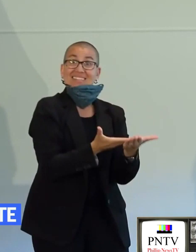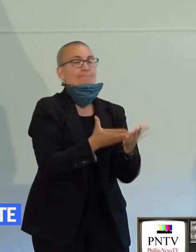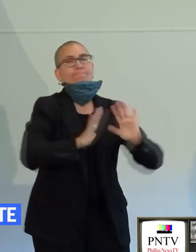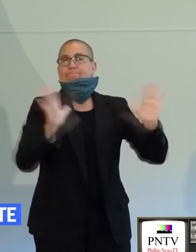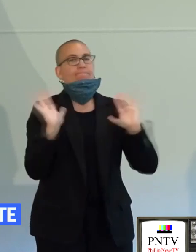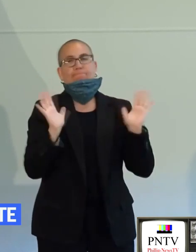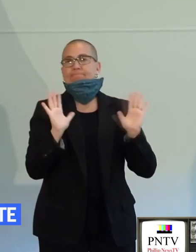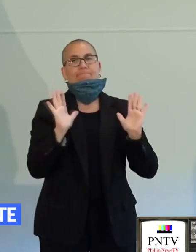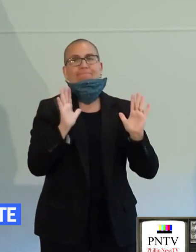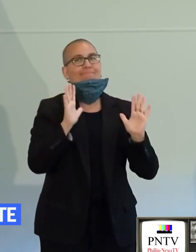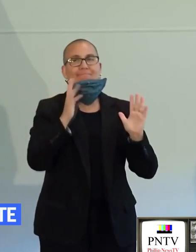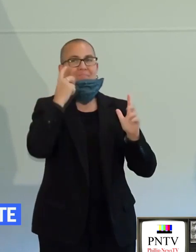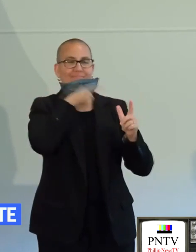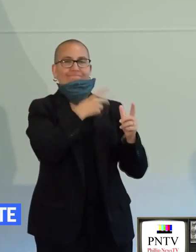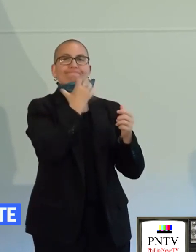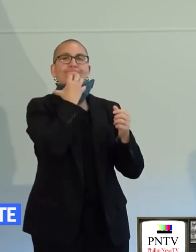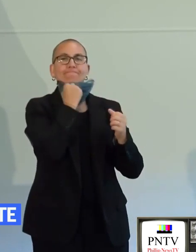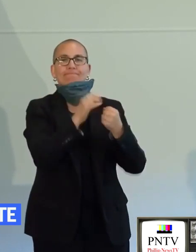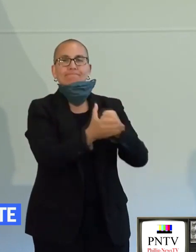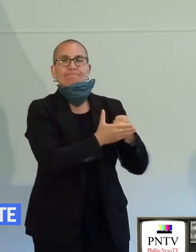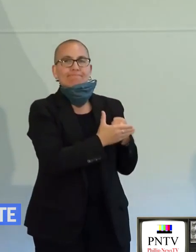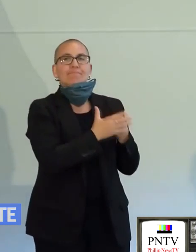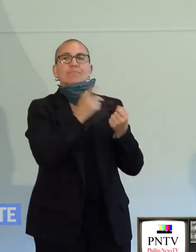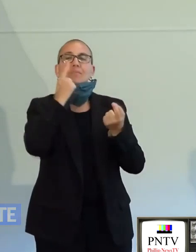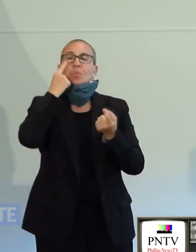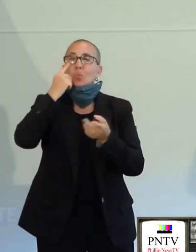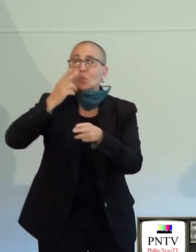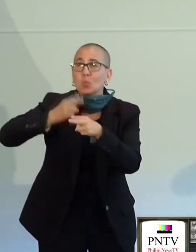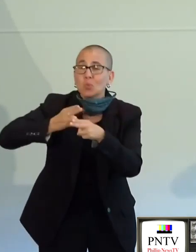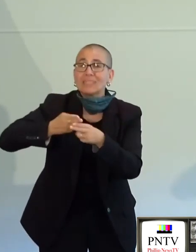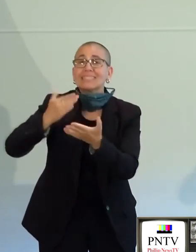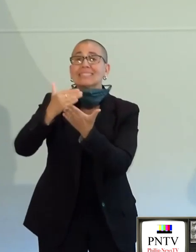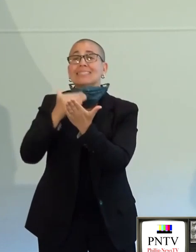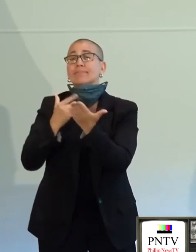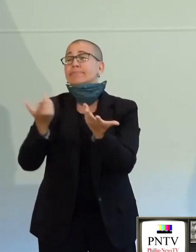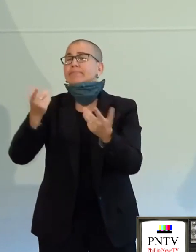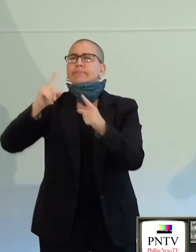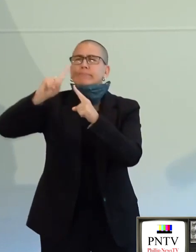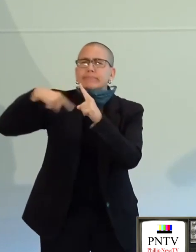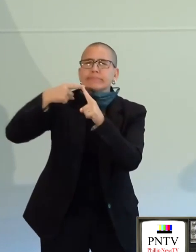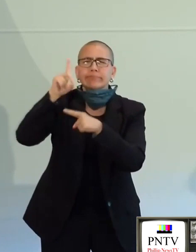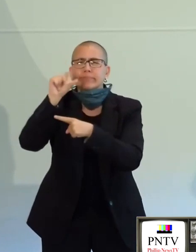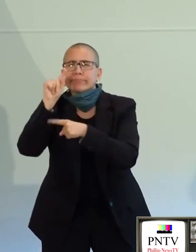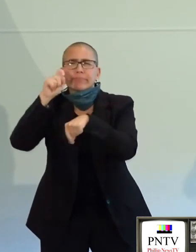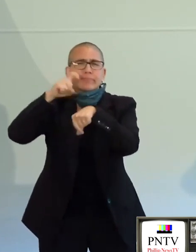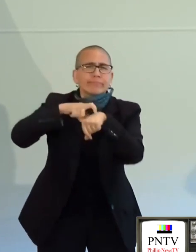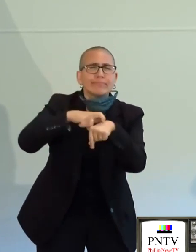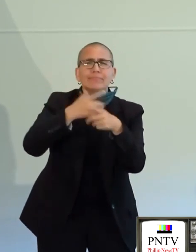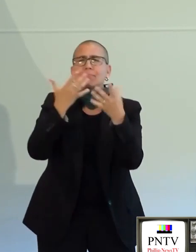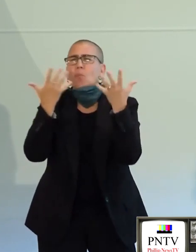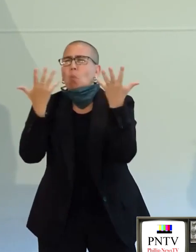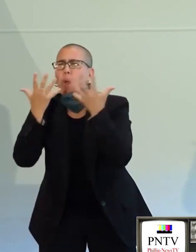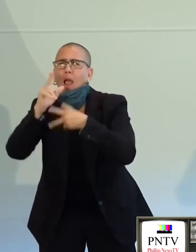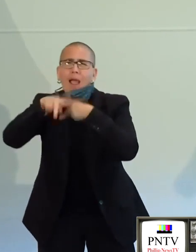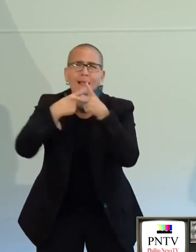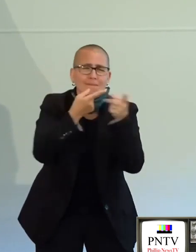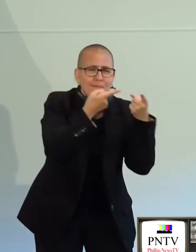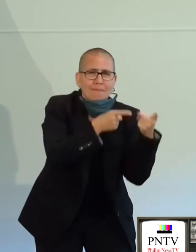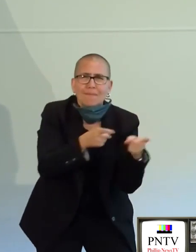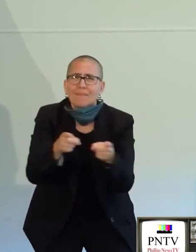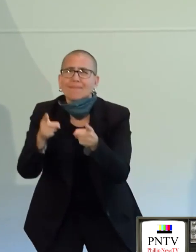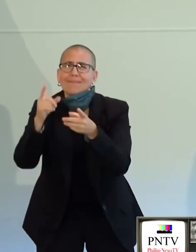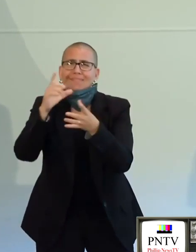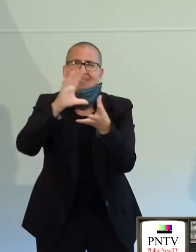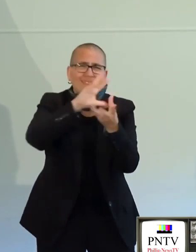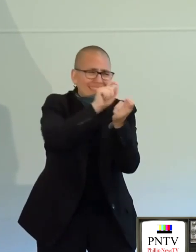about witnesses, any question about the timeline of events that led to Mr. Floyd's death, or any investigative detail. It is all under investigation. It